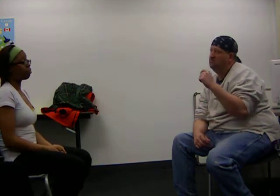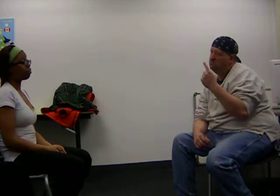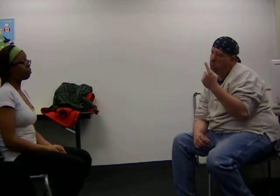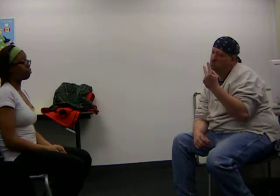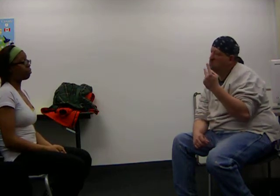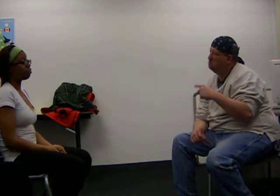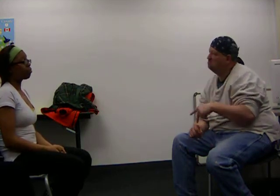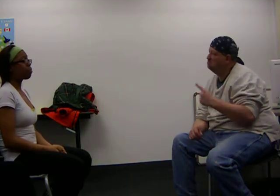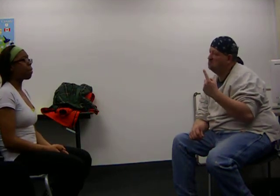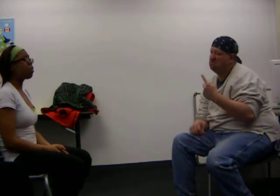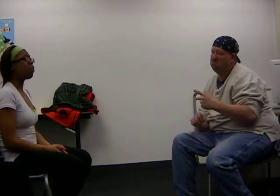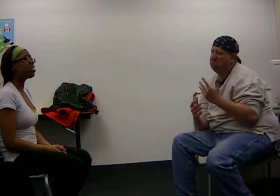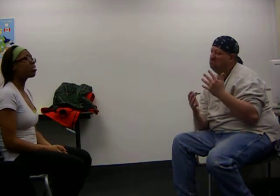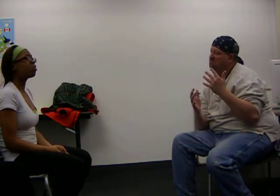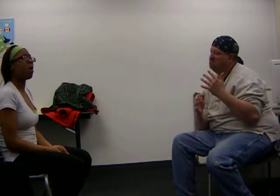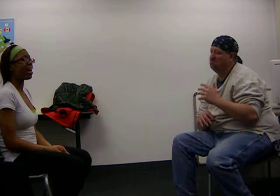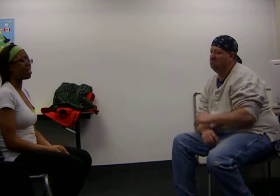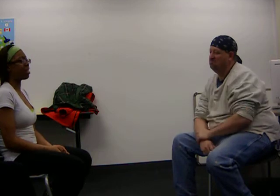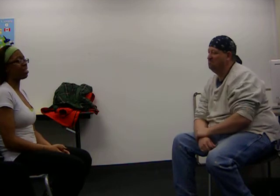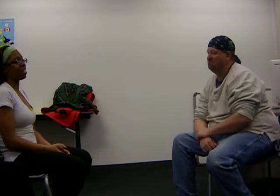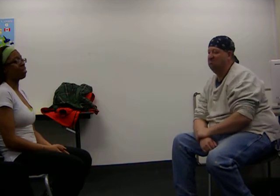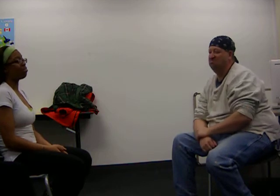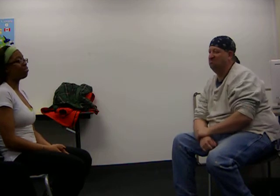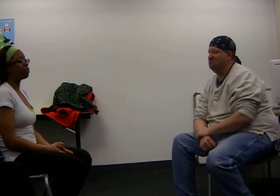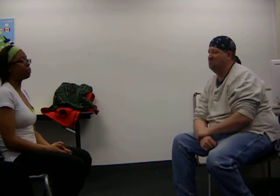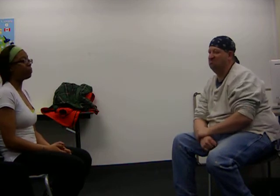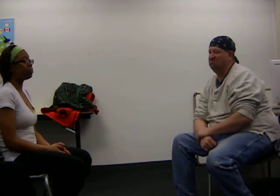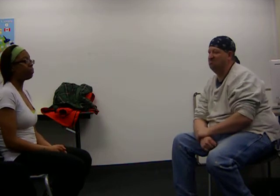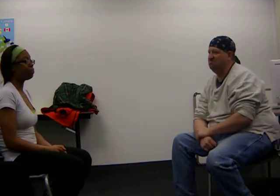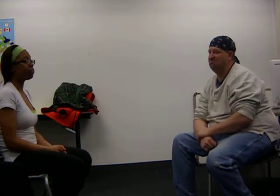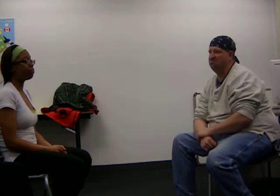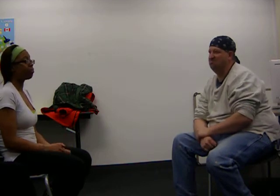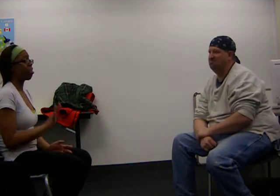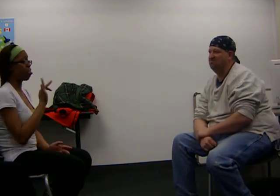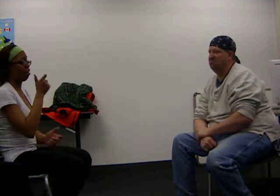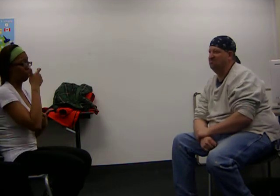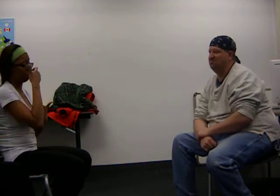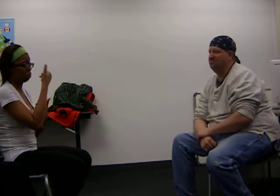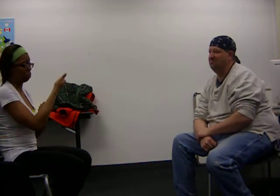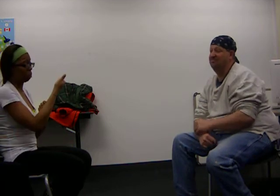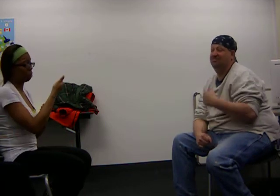Maybe once or twice, that's it.